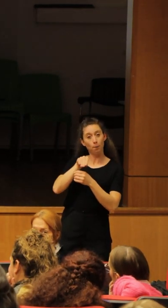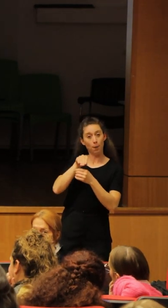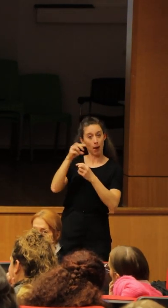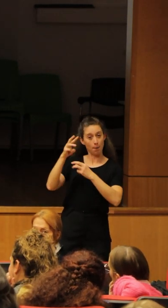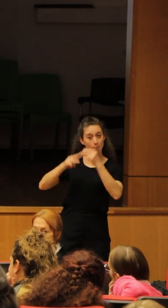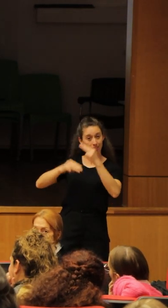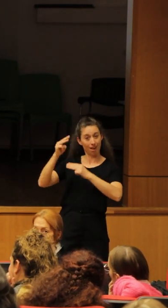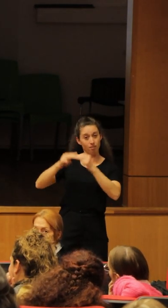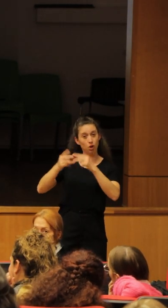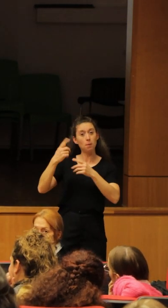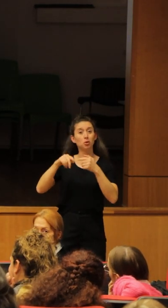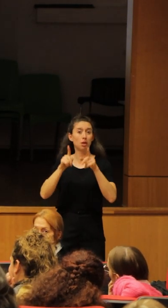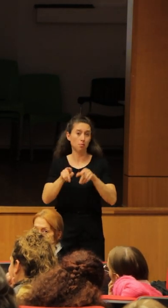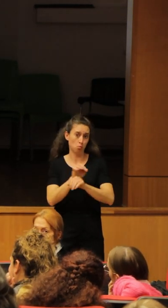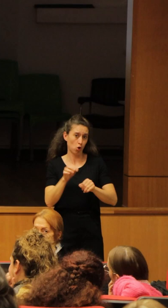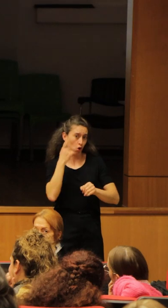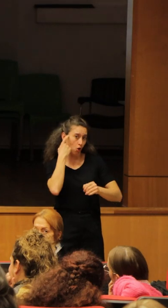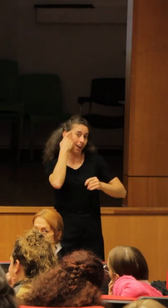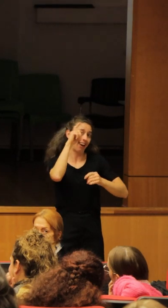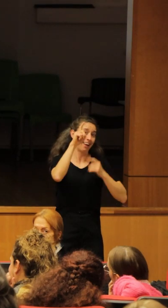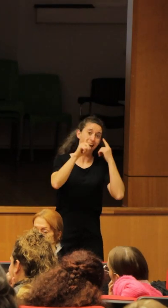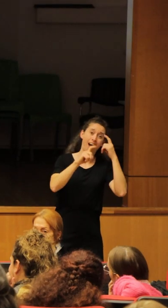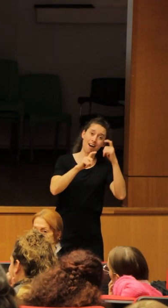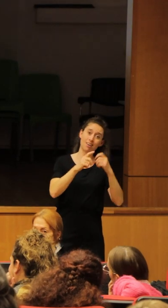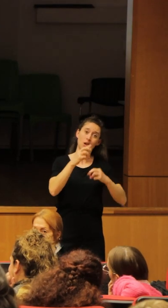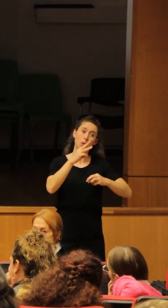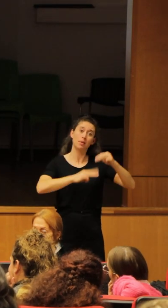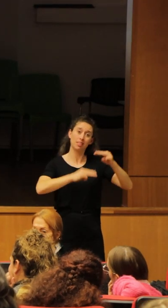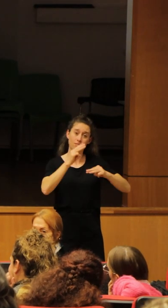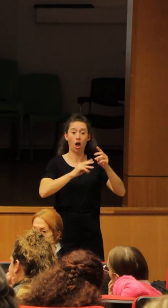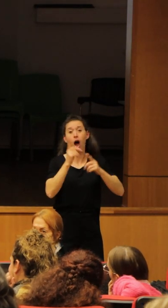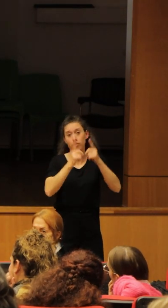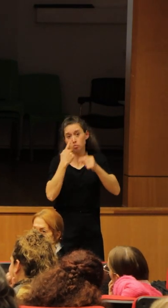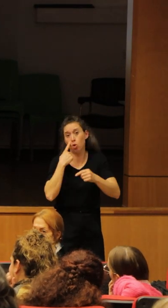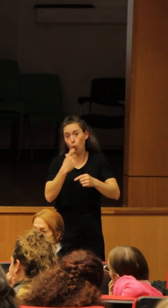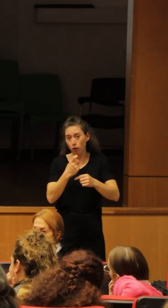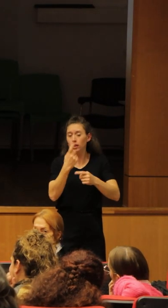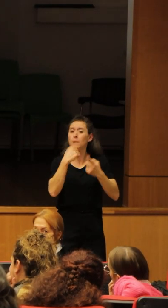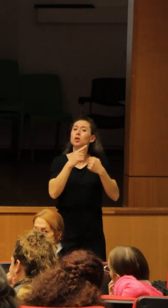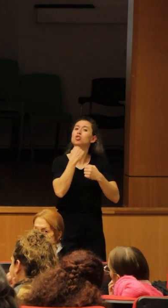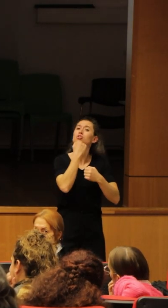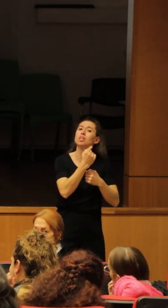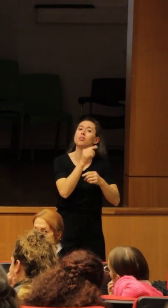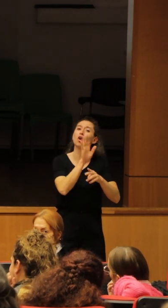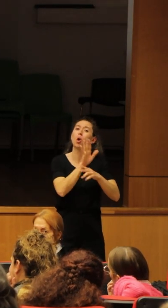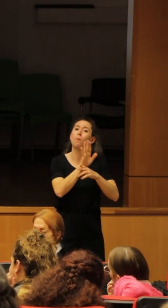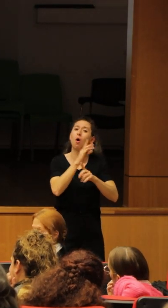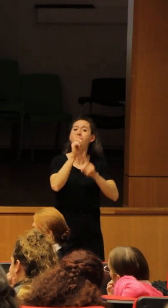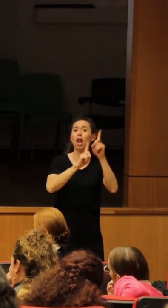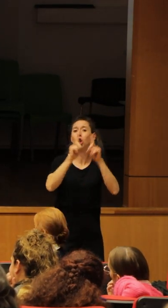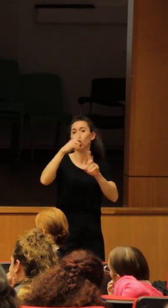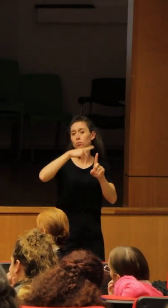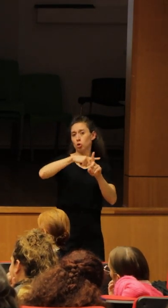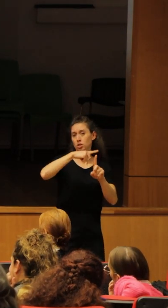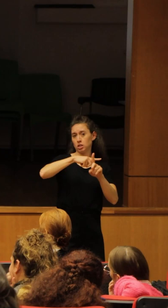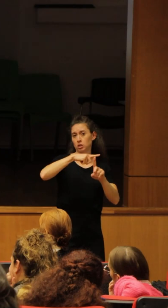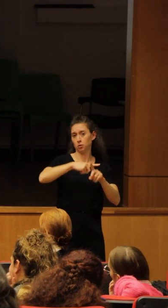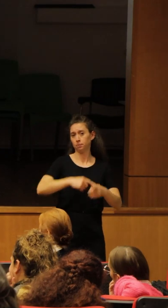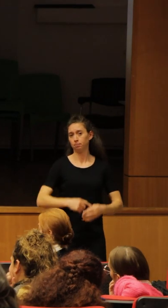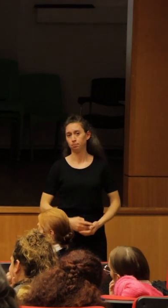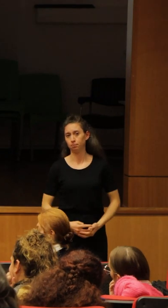I think that we one takes metaphors that are acquired, but consciously you can create your own